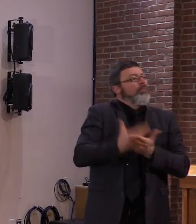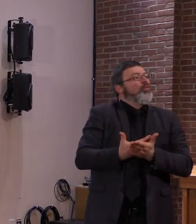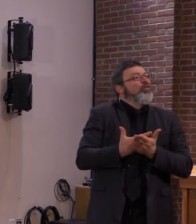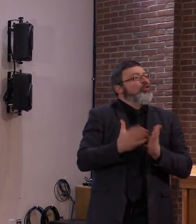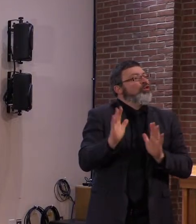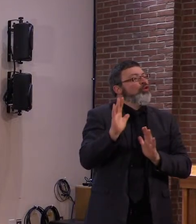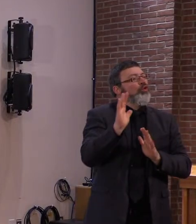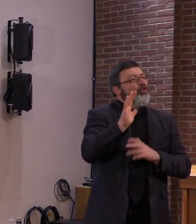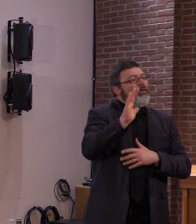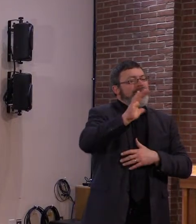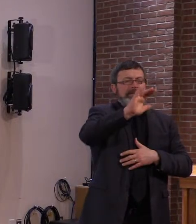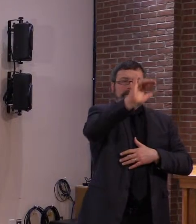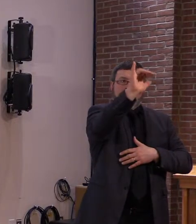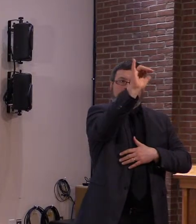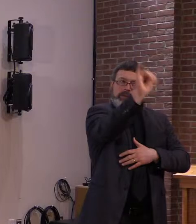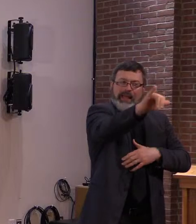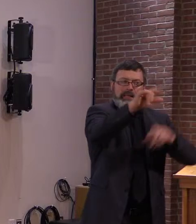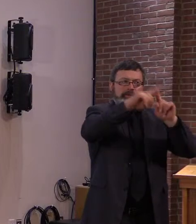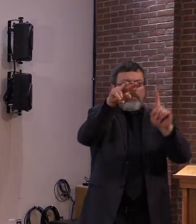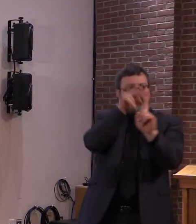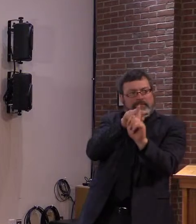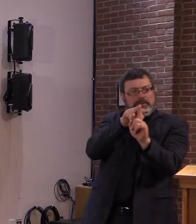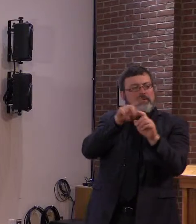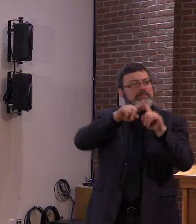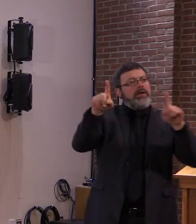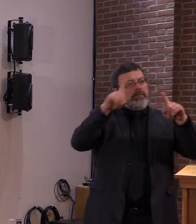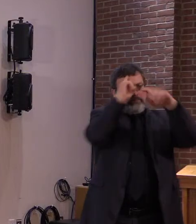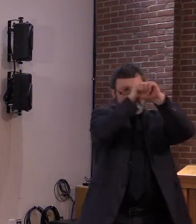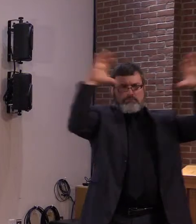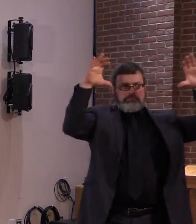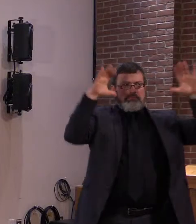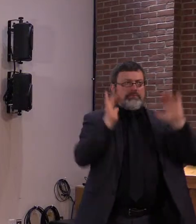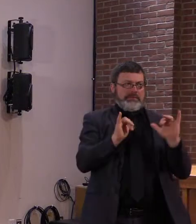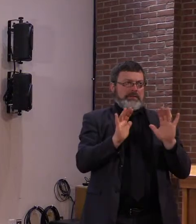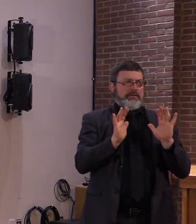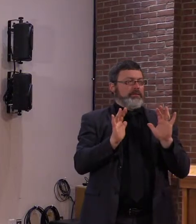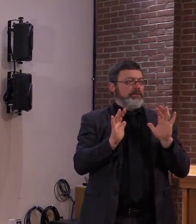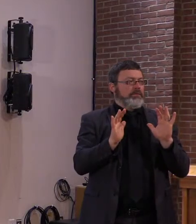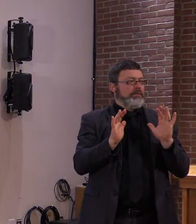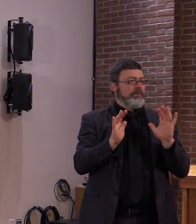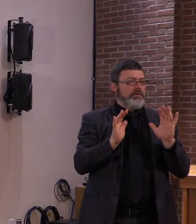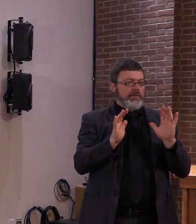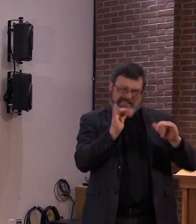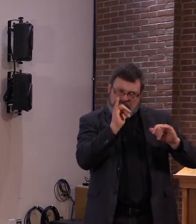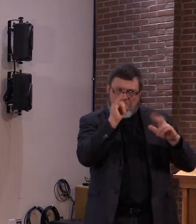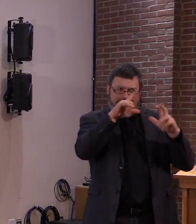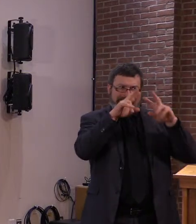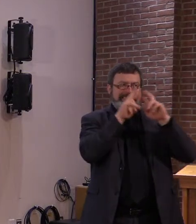sector. Okay, thank you. Second question is, I understand,